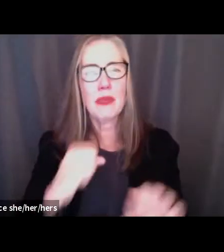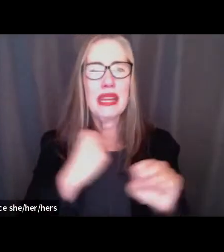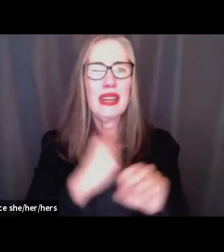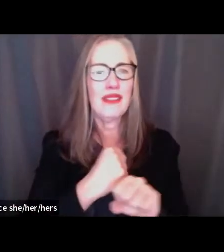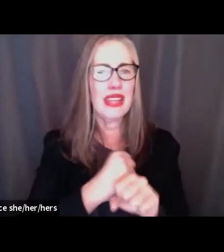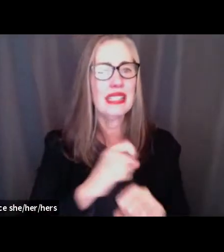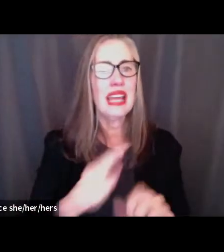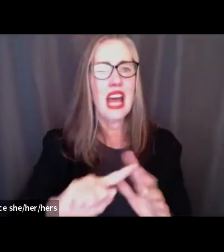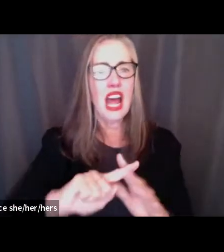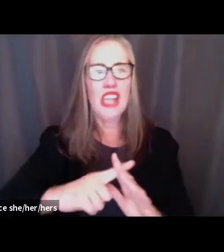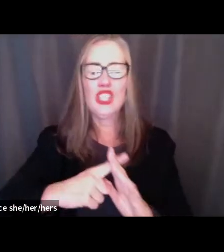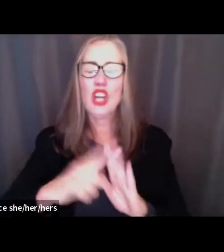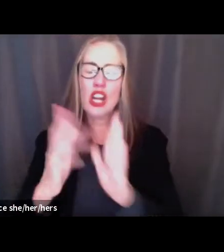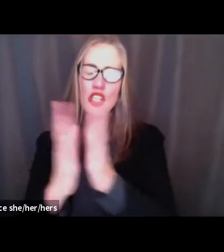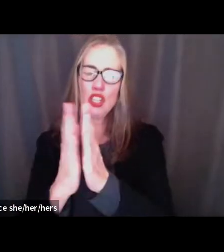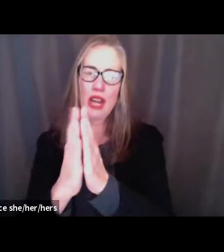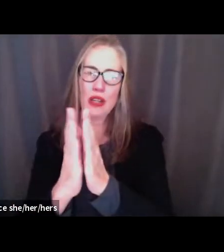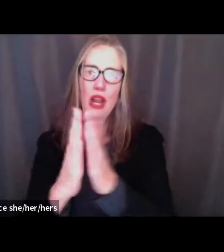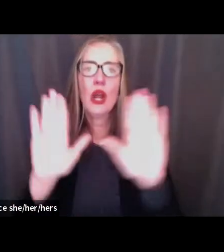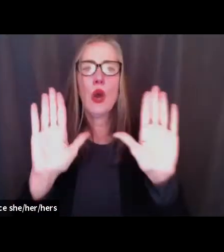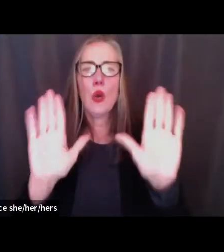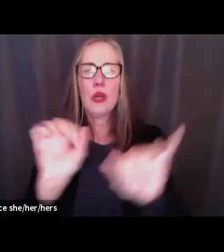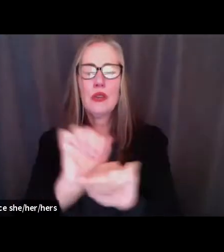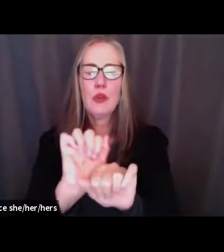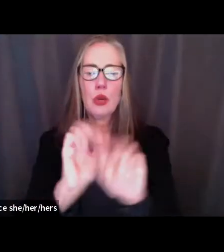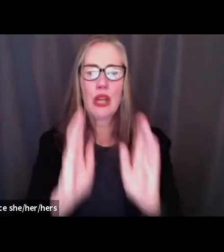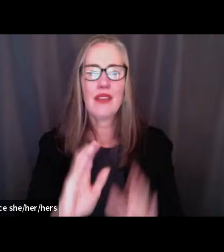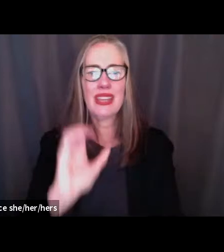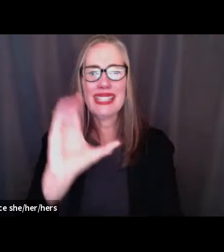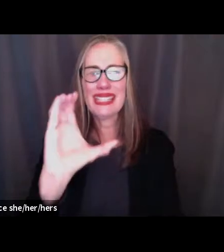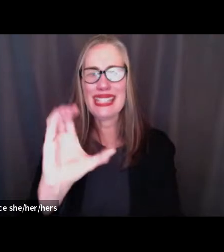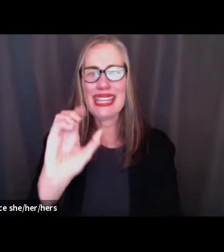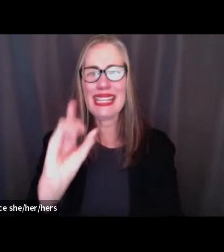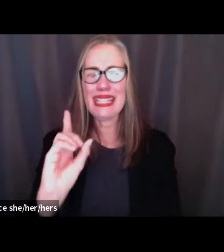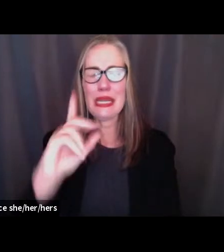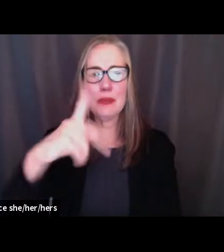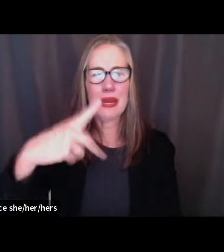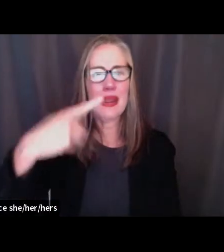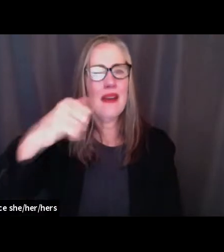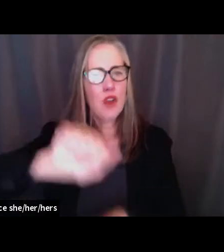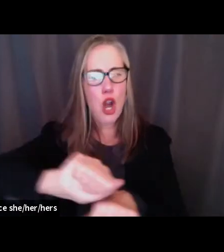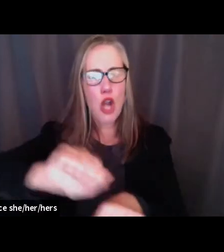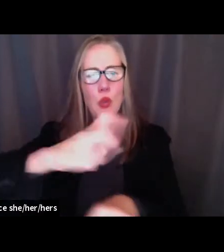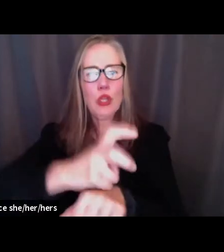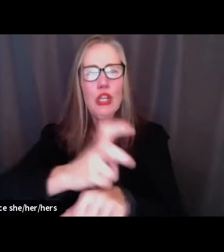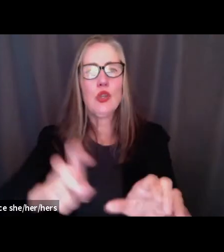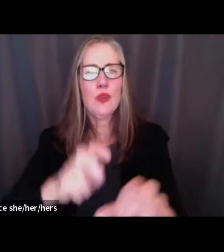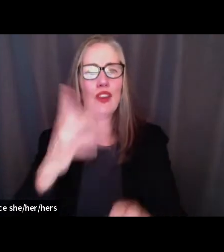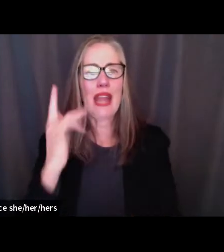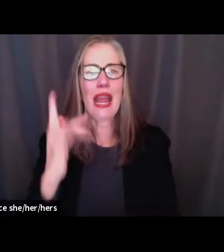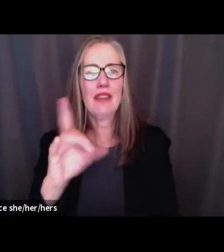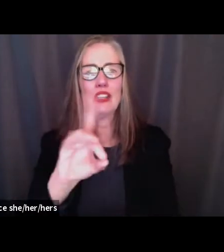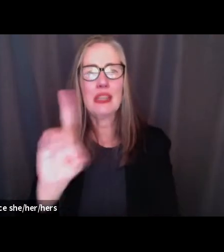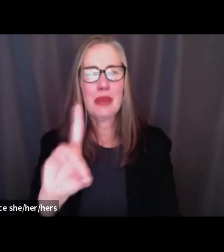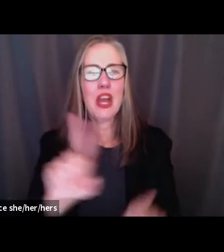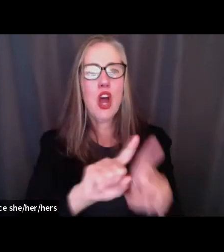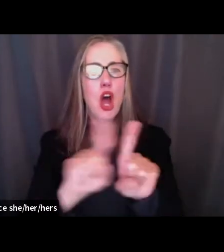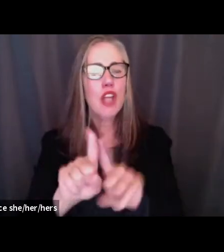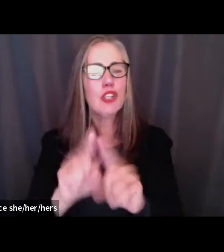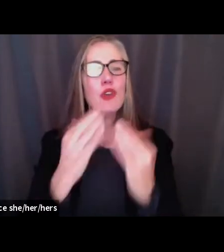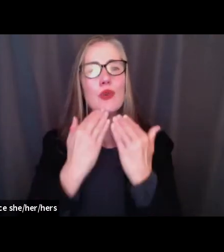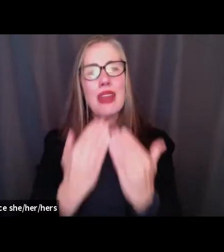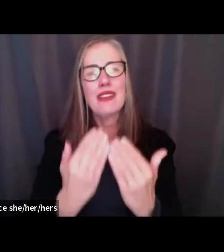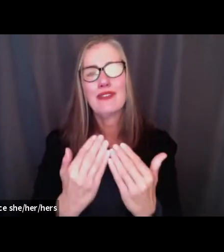the wonderful working staff of the CDP for all the hard work they do for the California Democrats. I am also grateful